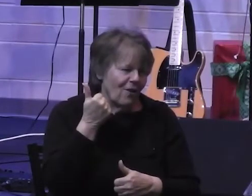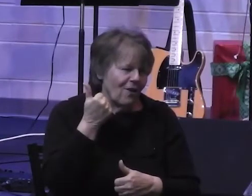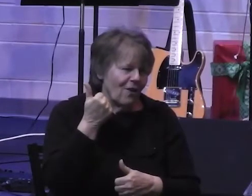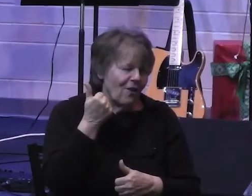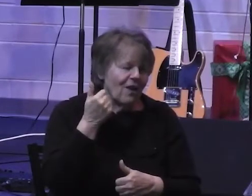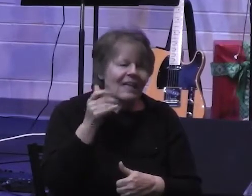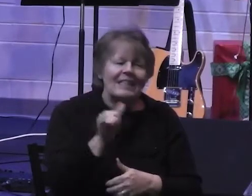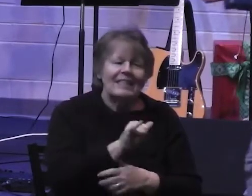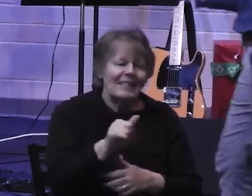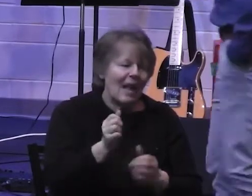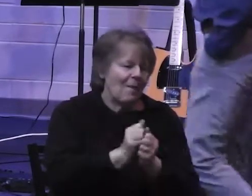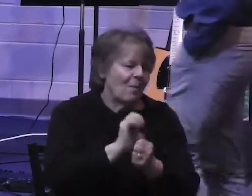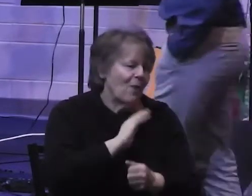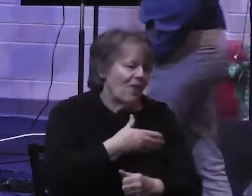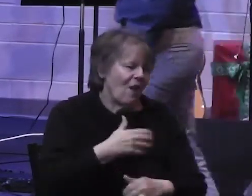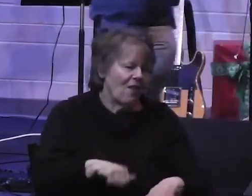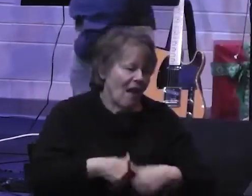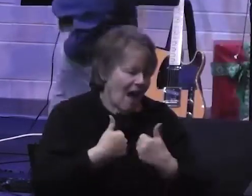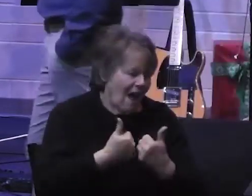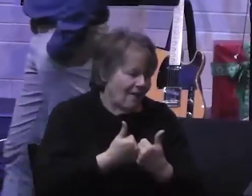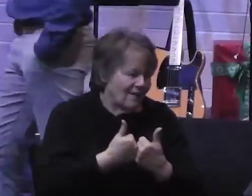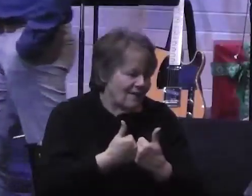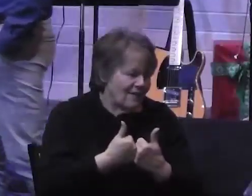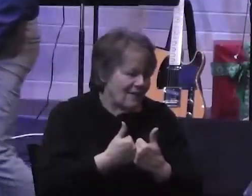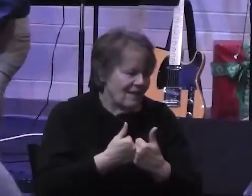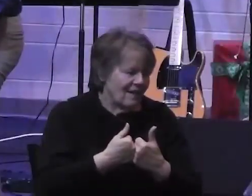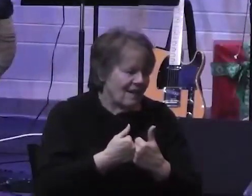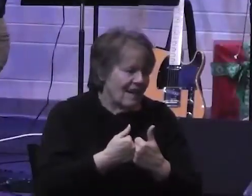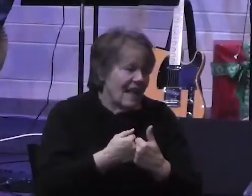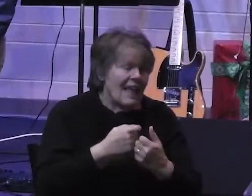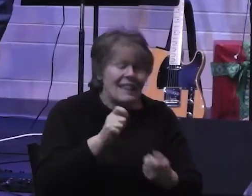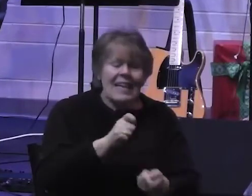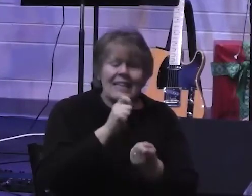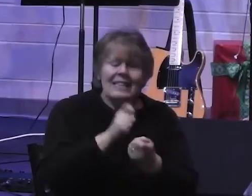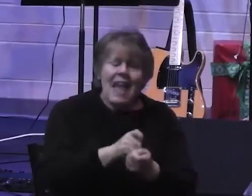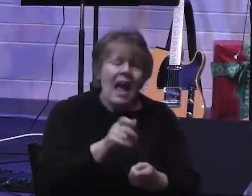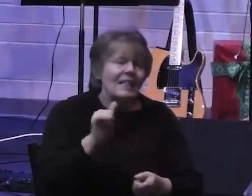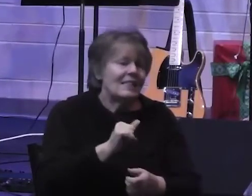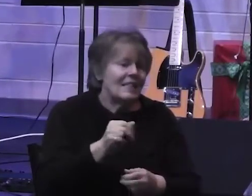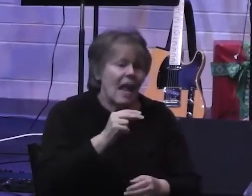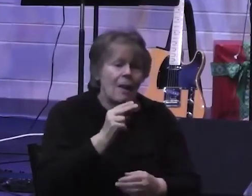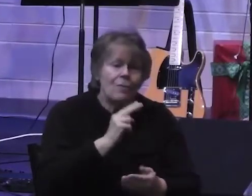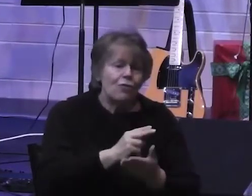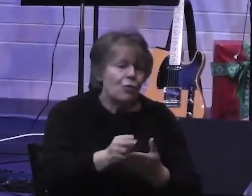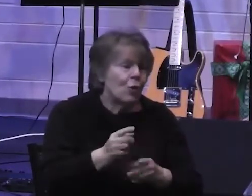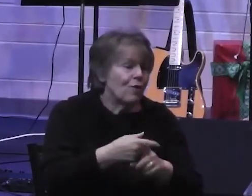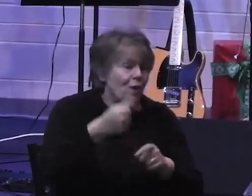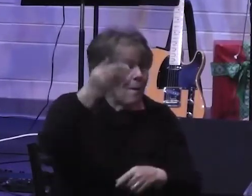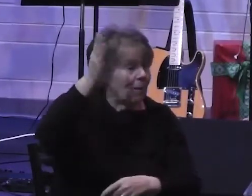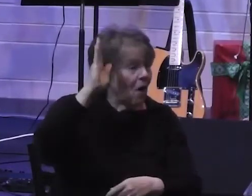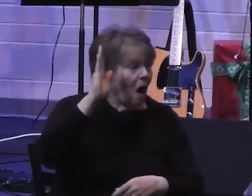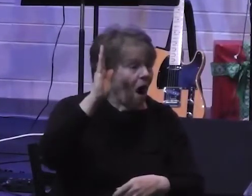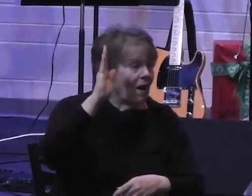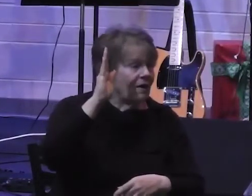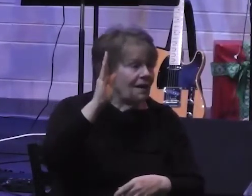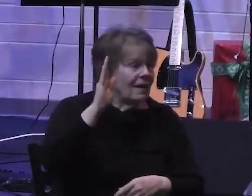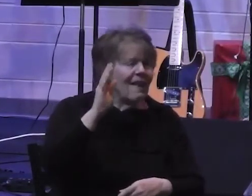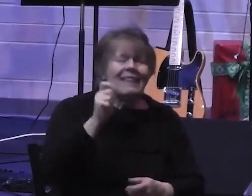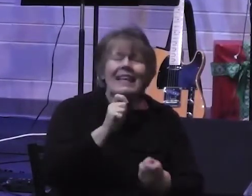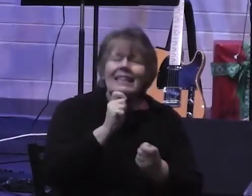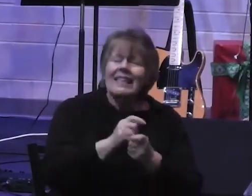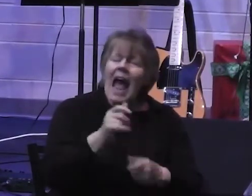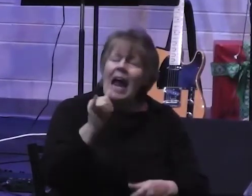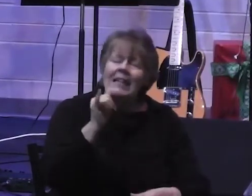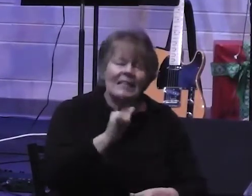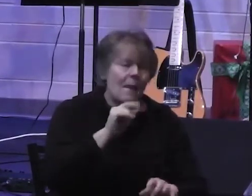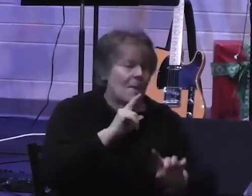And so it is with our lives. You could put the exact same truth from God. You could hear the exact same commandment from him. But